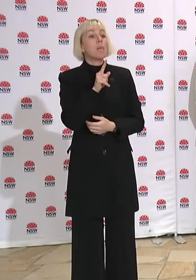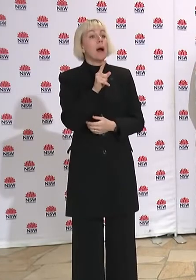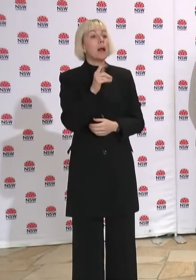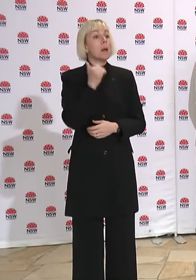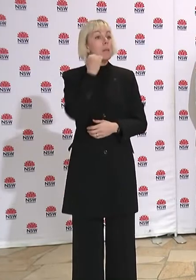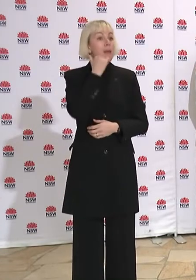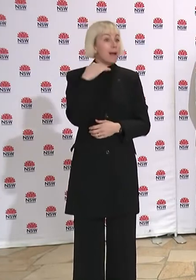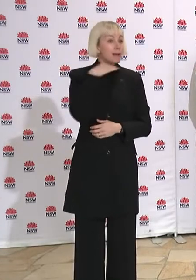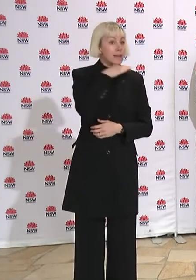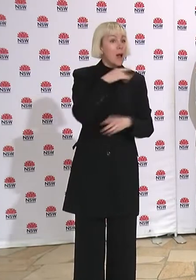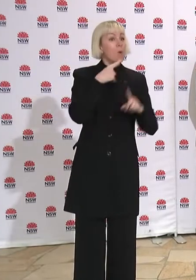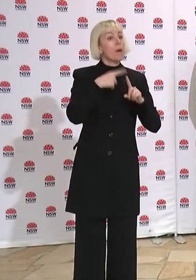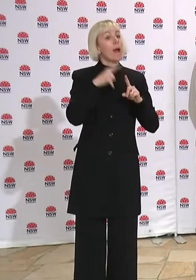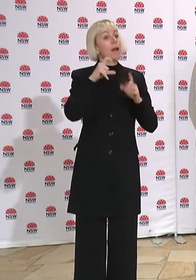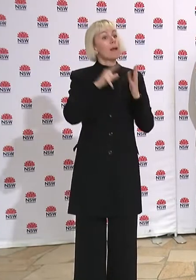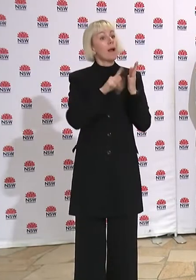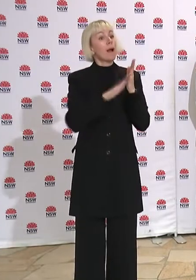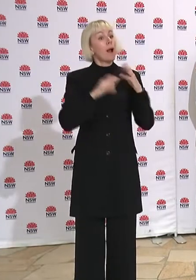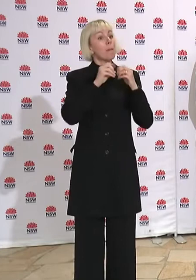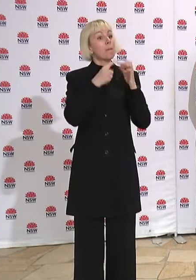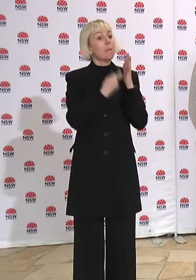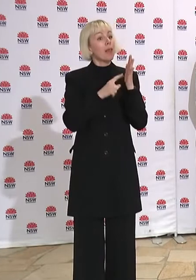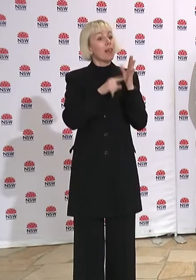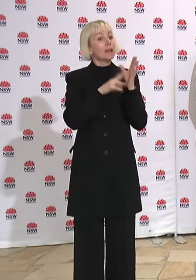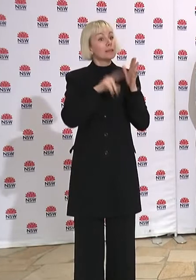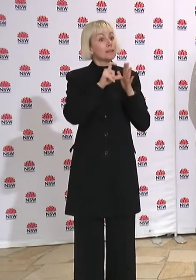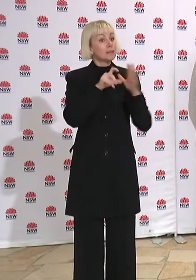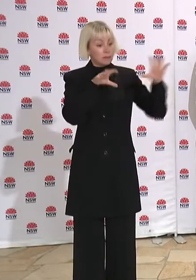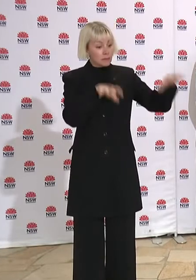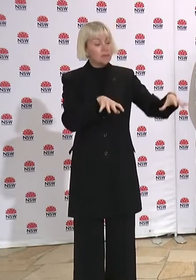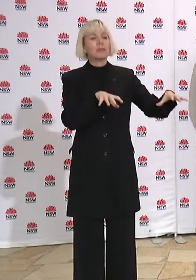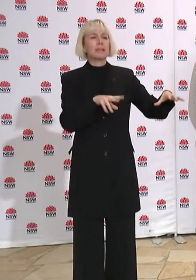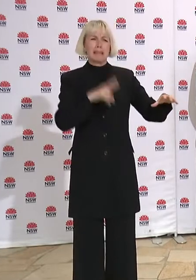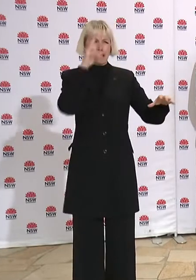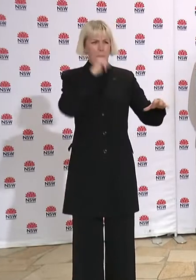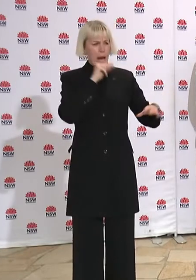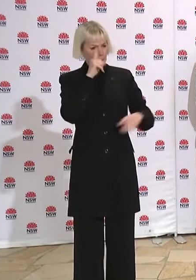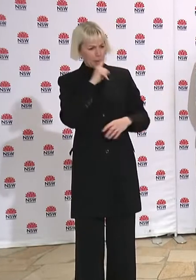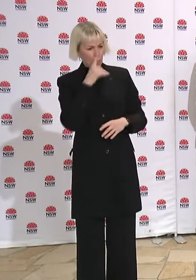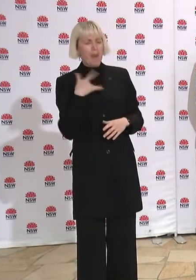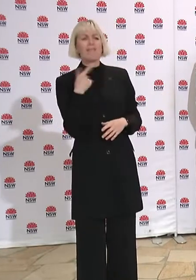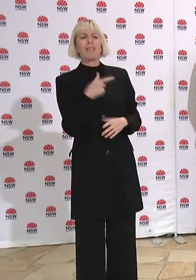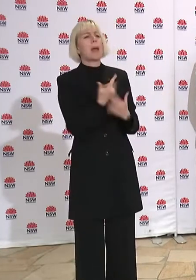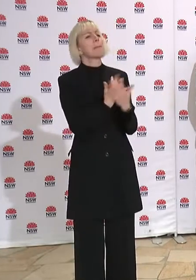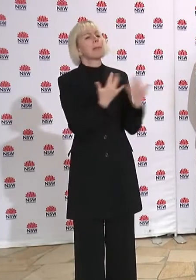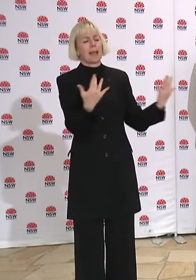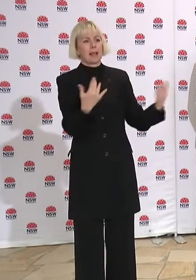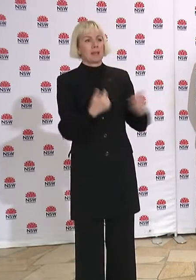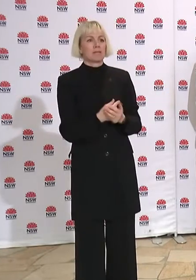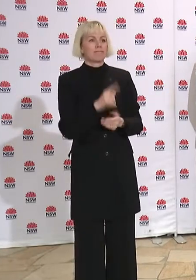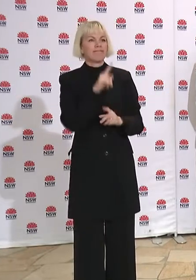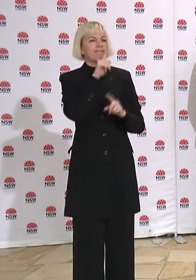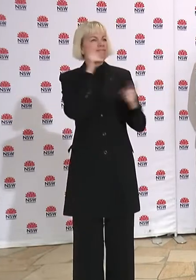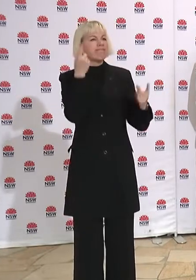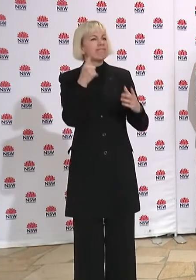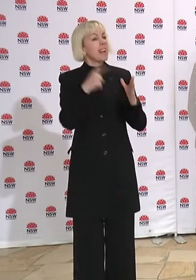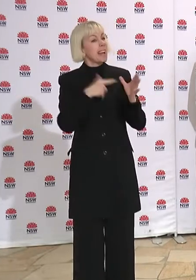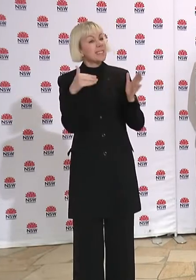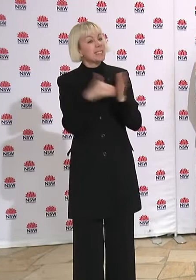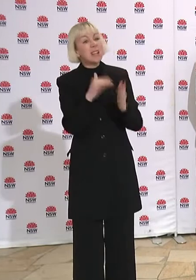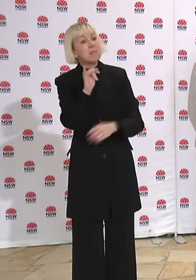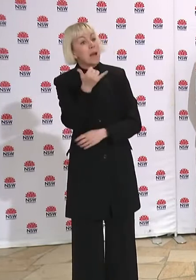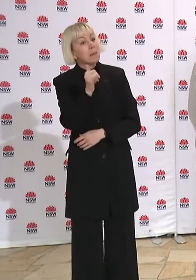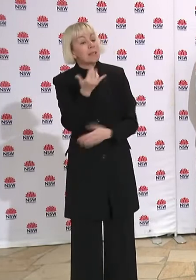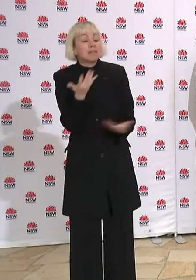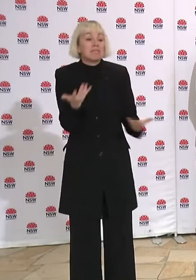we need at least more first doses of Pfizer. So we will be taking to National Cabinet, through the advice of the Chief Medical